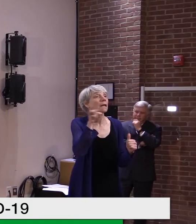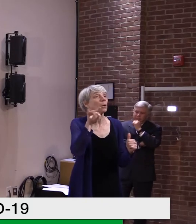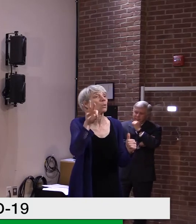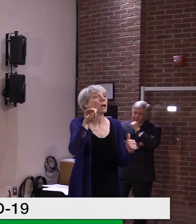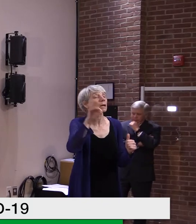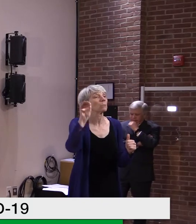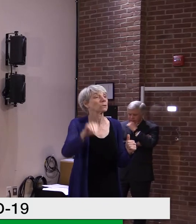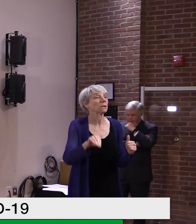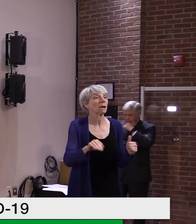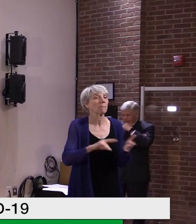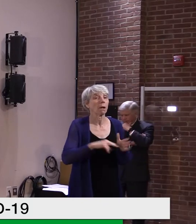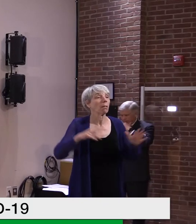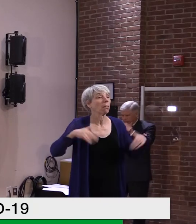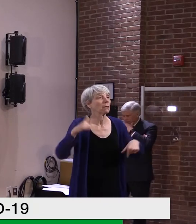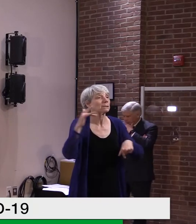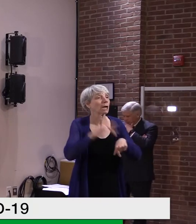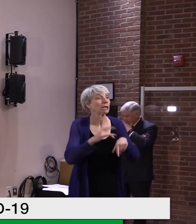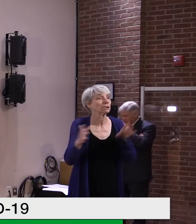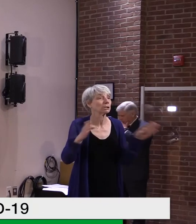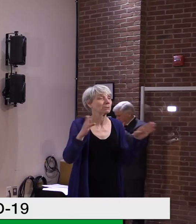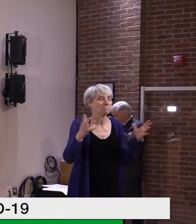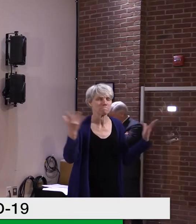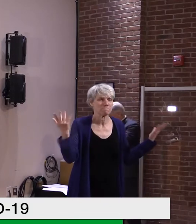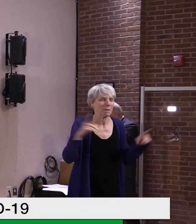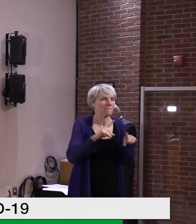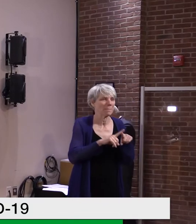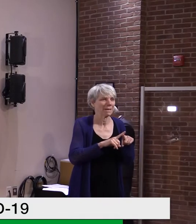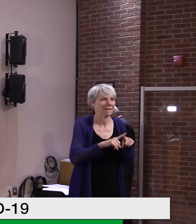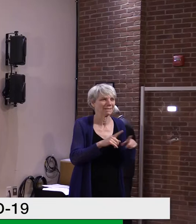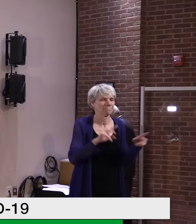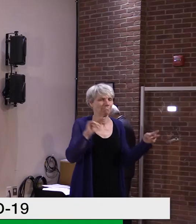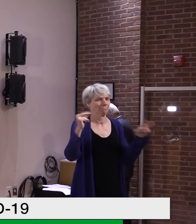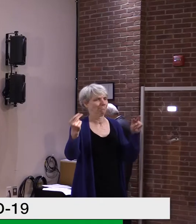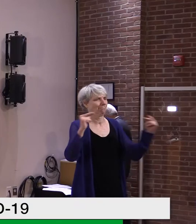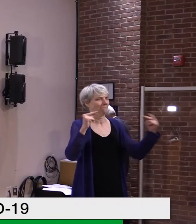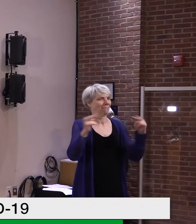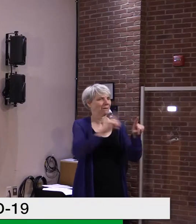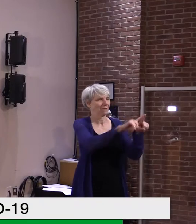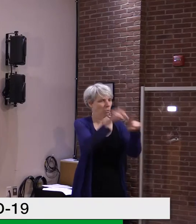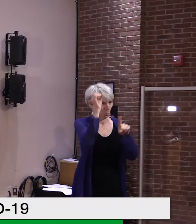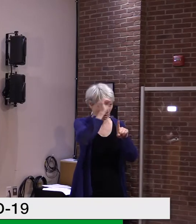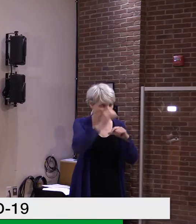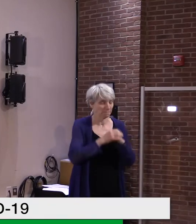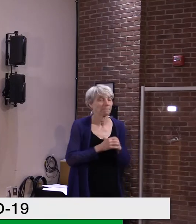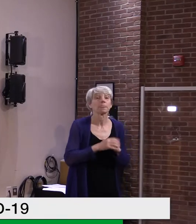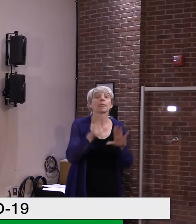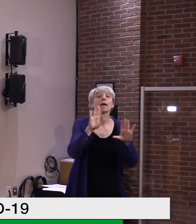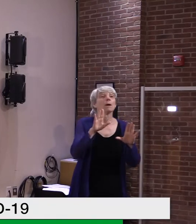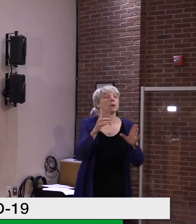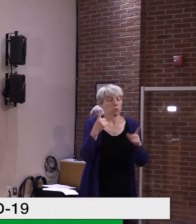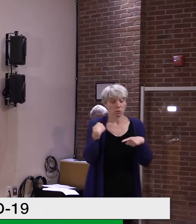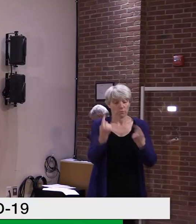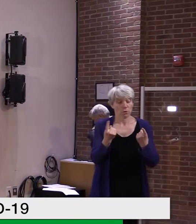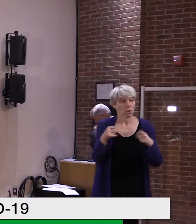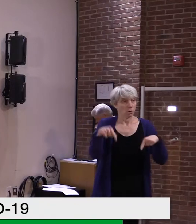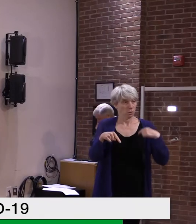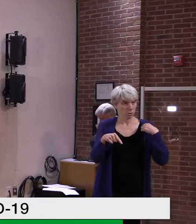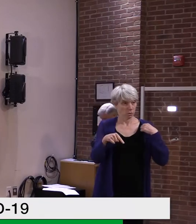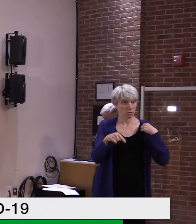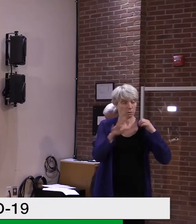need to achieve it. But if we look at the country's experience right now, with averaging out the